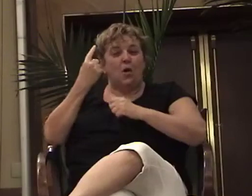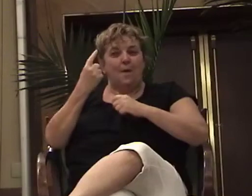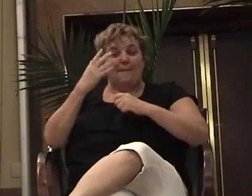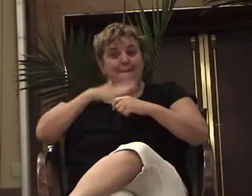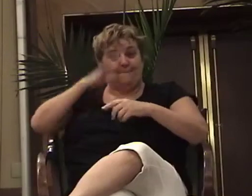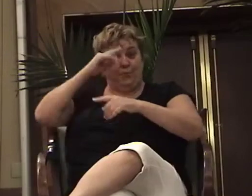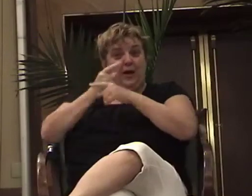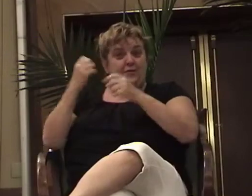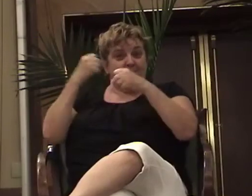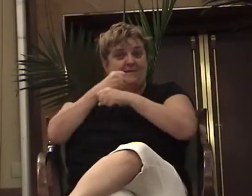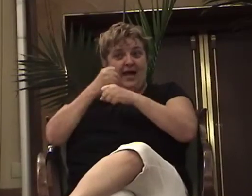and then he would bounce.